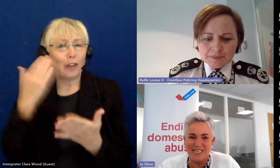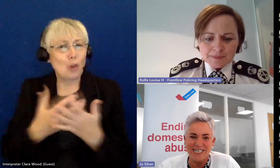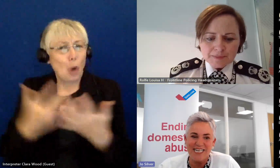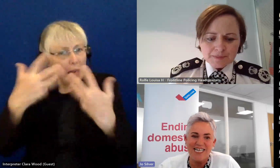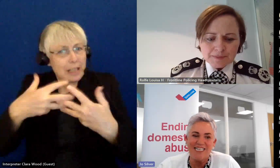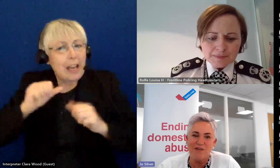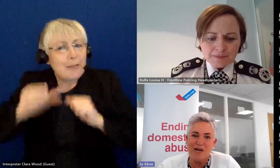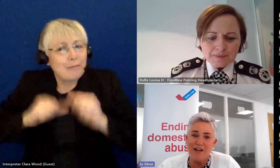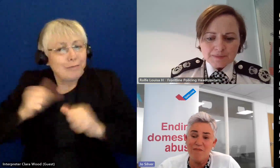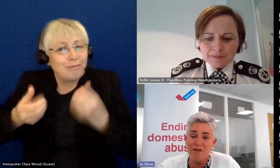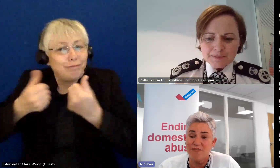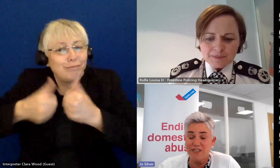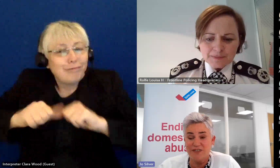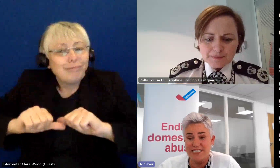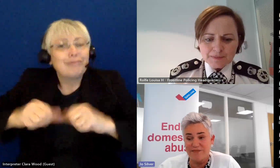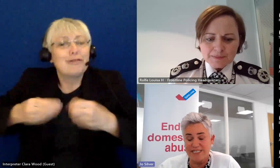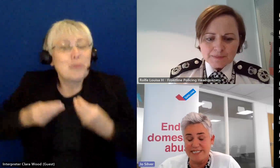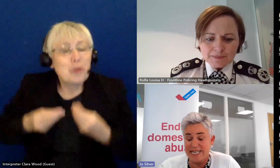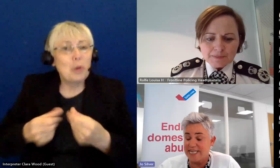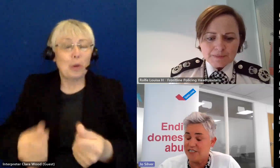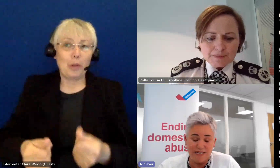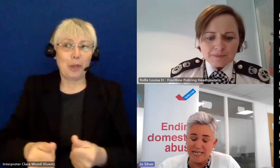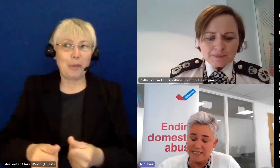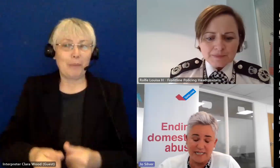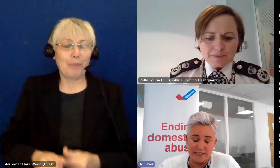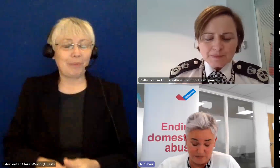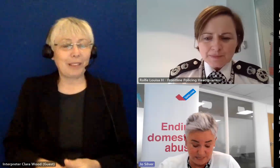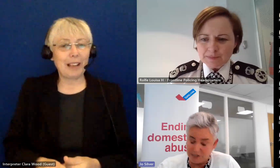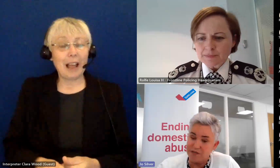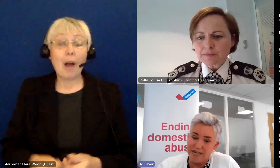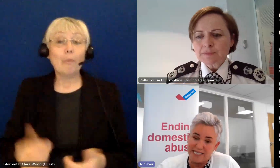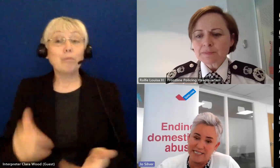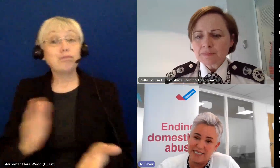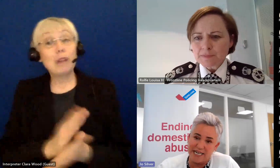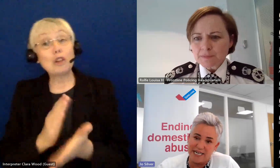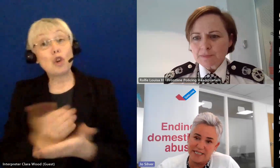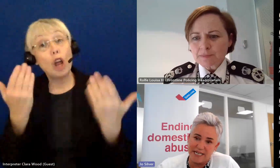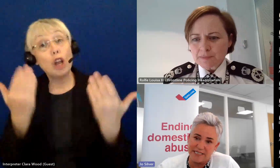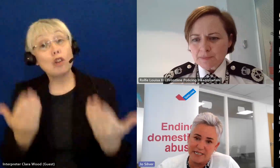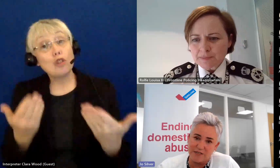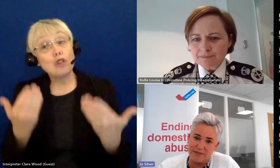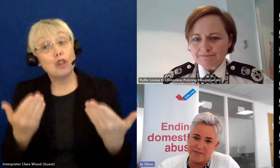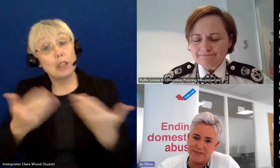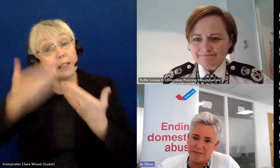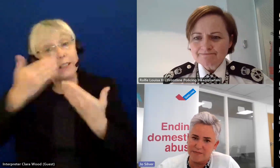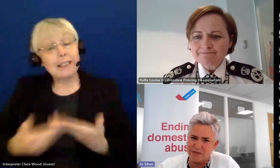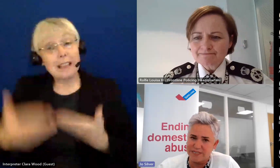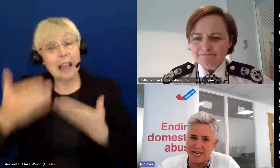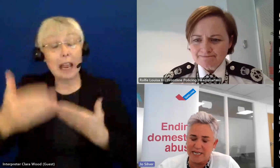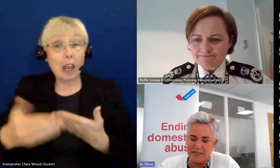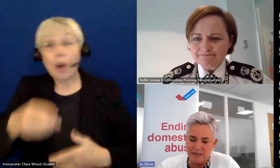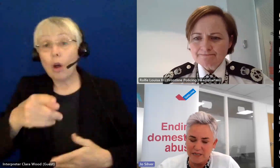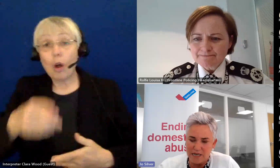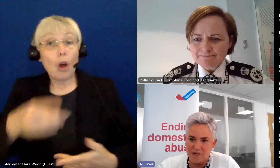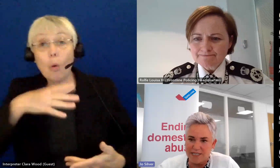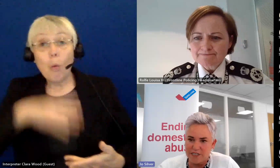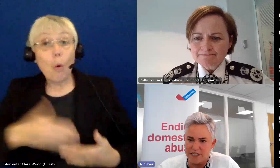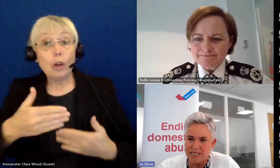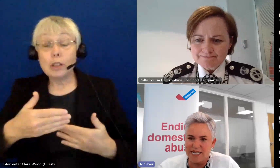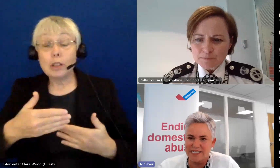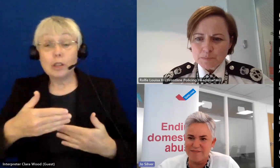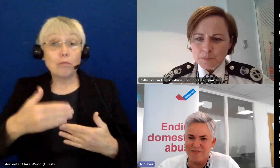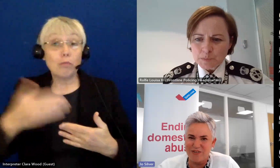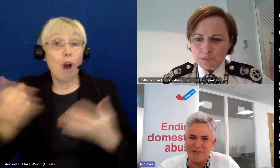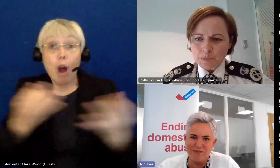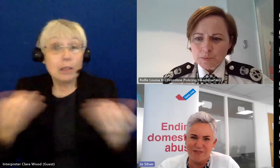that you're blushing. So I hope you have a good rest of your day. Do get in touch with us. Do not hesitate to get in touch with us for some of the more technical